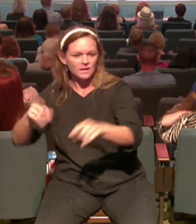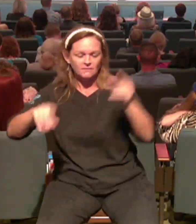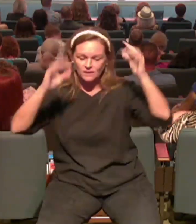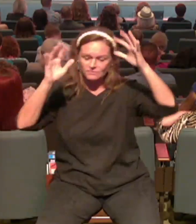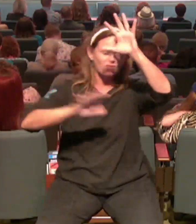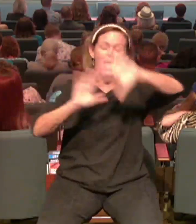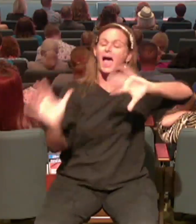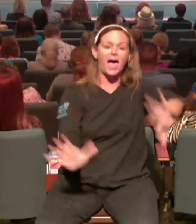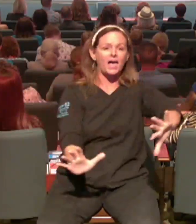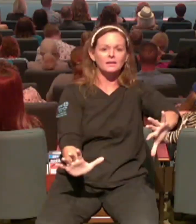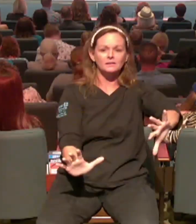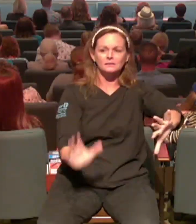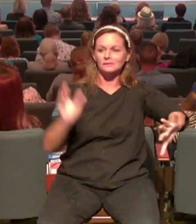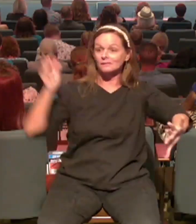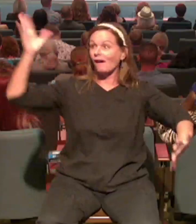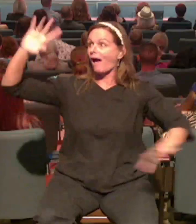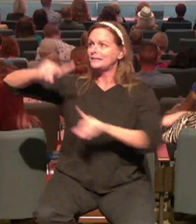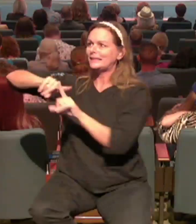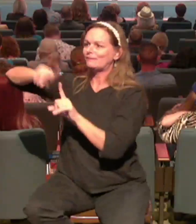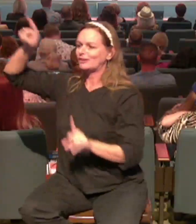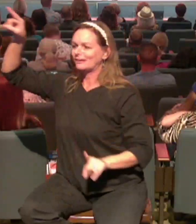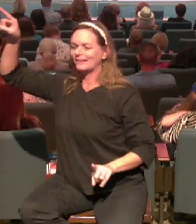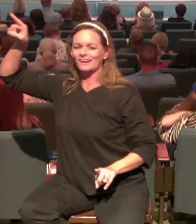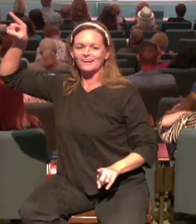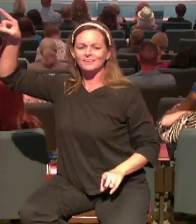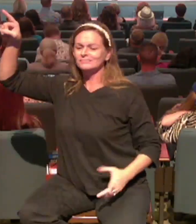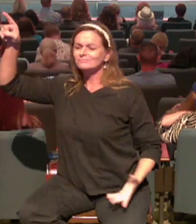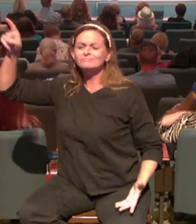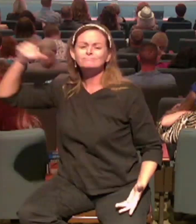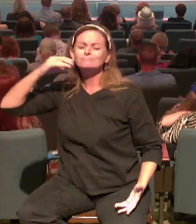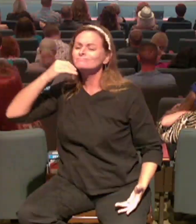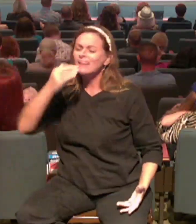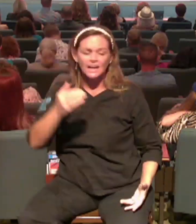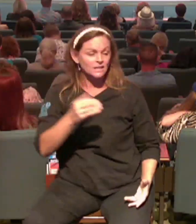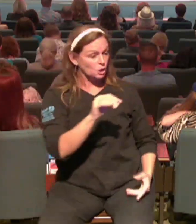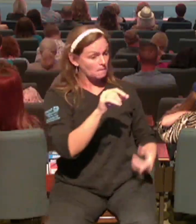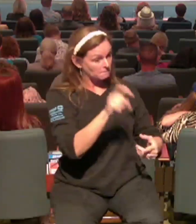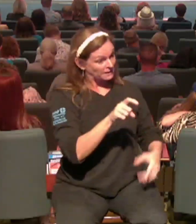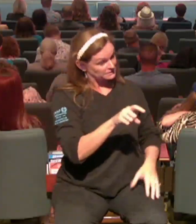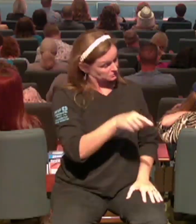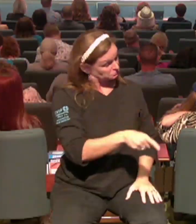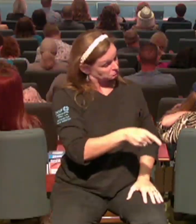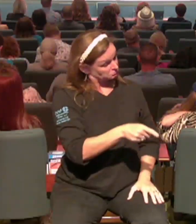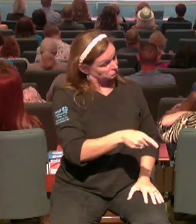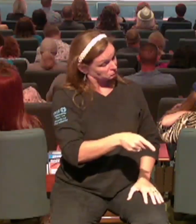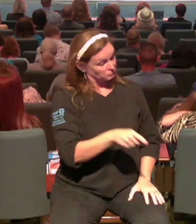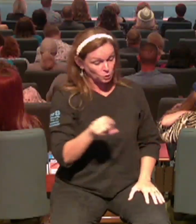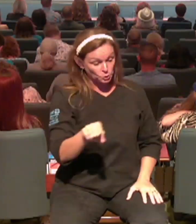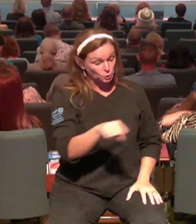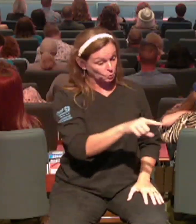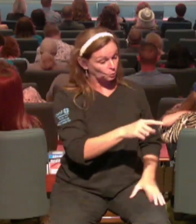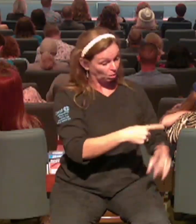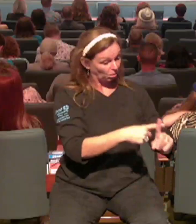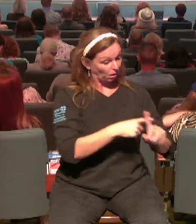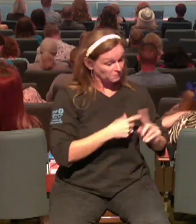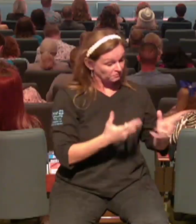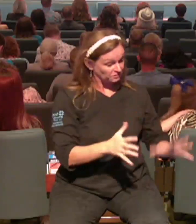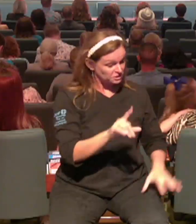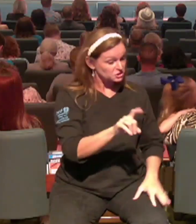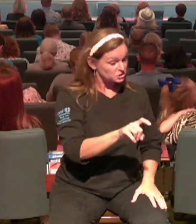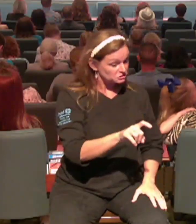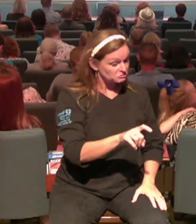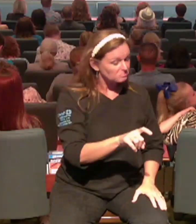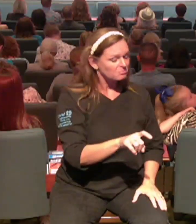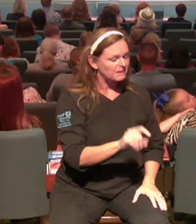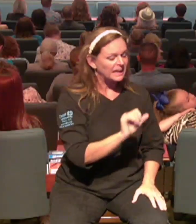not by your works. This is not a reward for your good deeds. It is a gift for God, from God. And even all of us